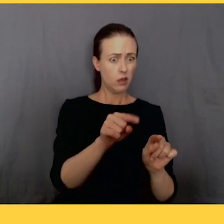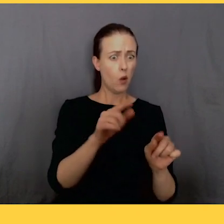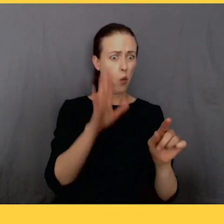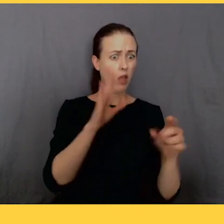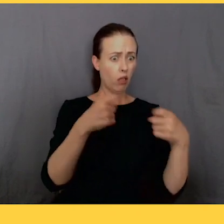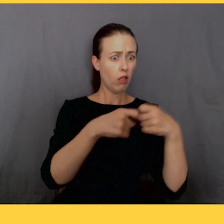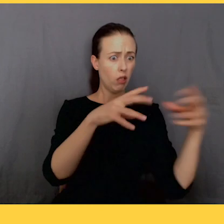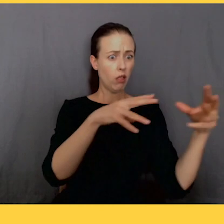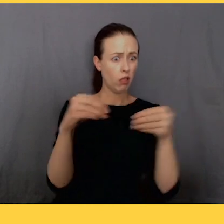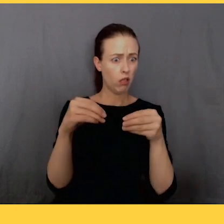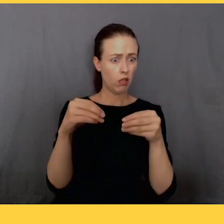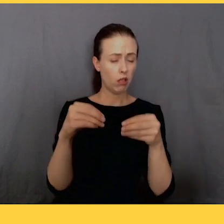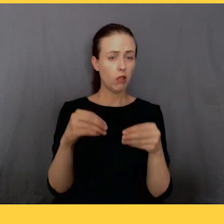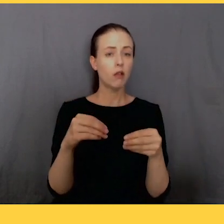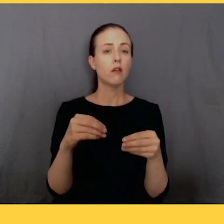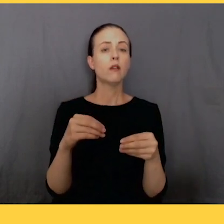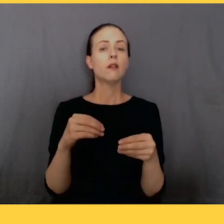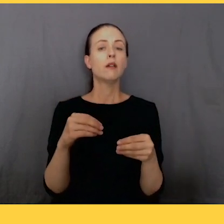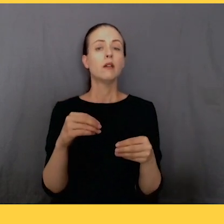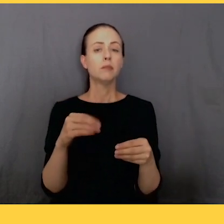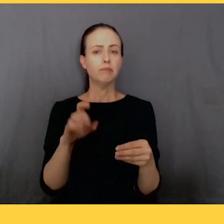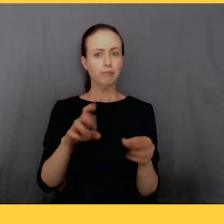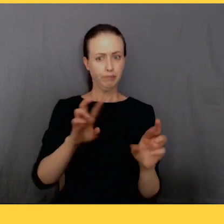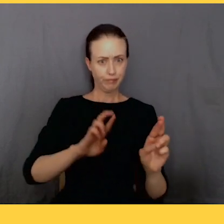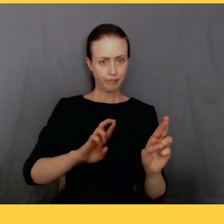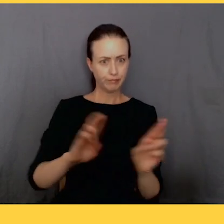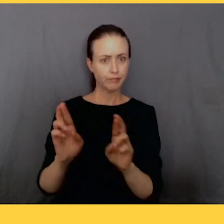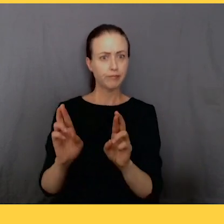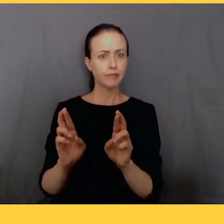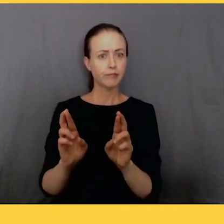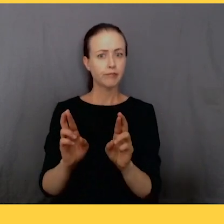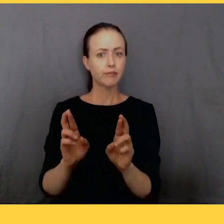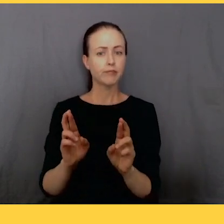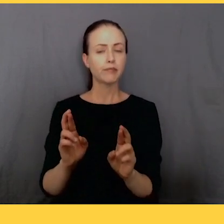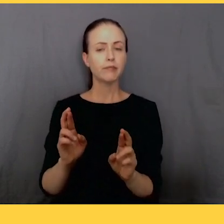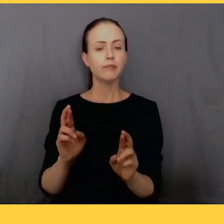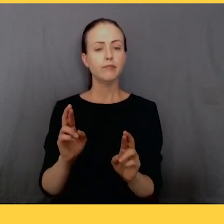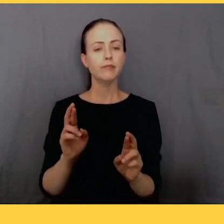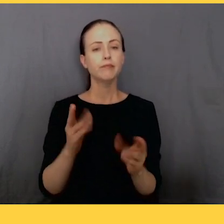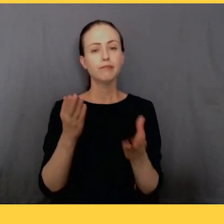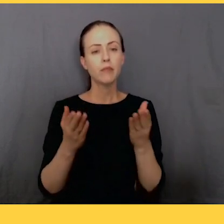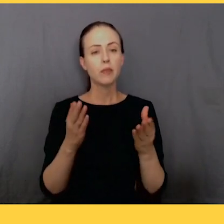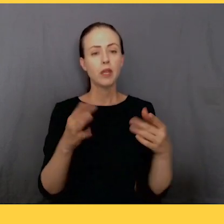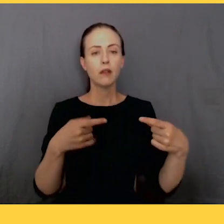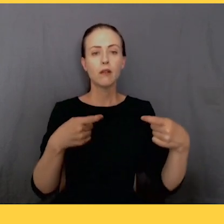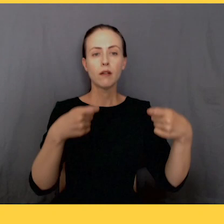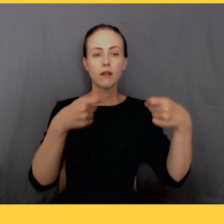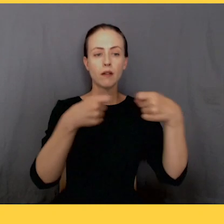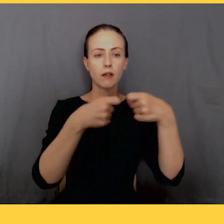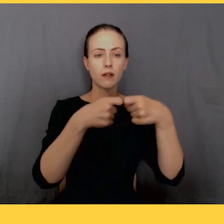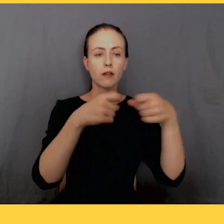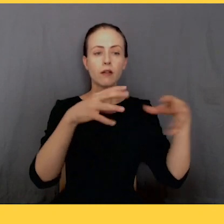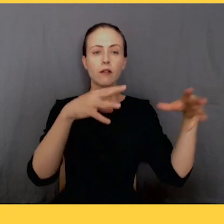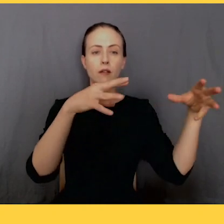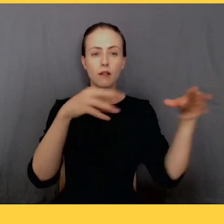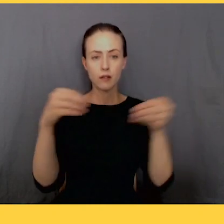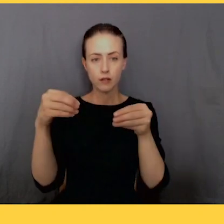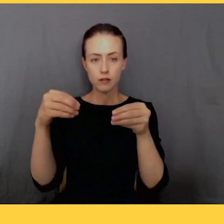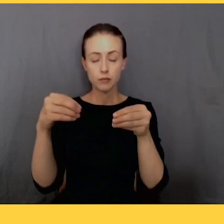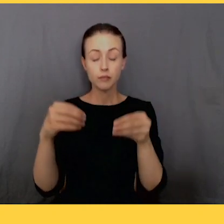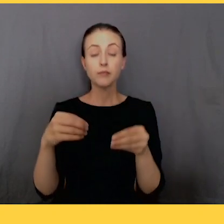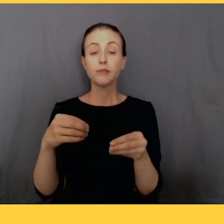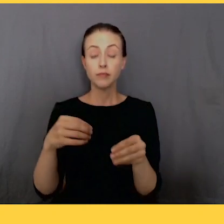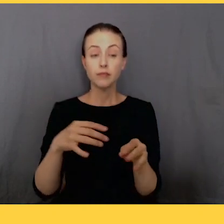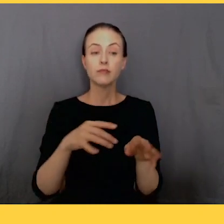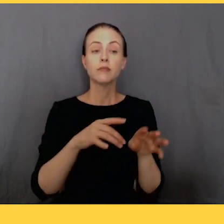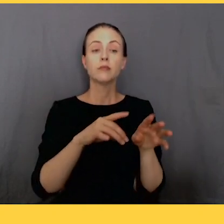be prepared for a potential power shutoff. And then also in there, and we'll talk a